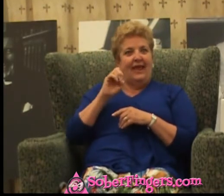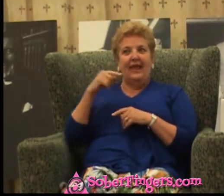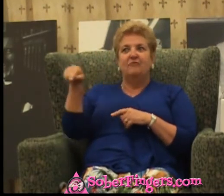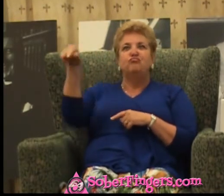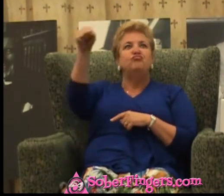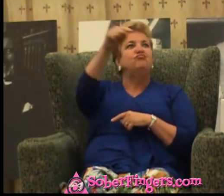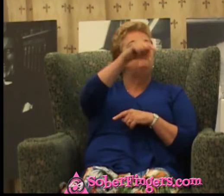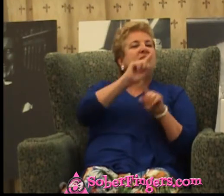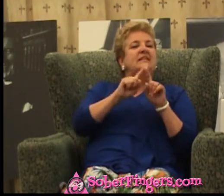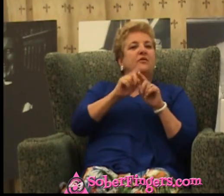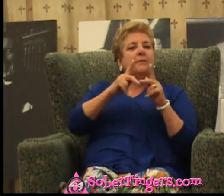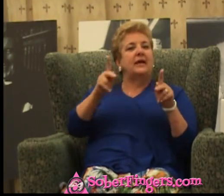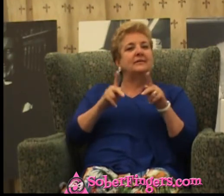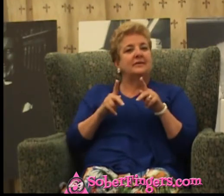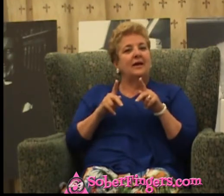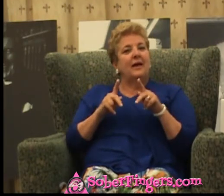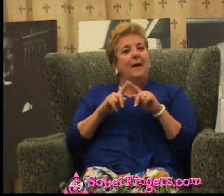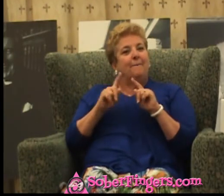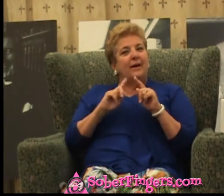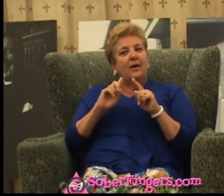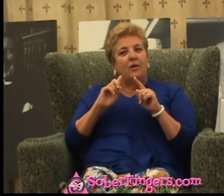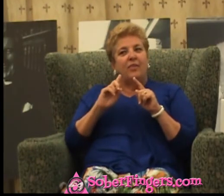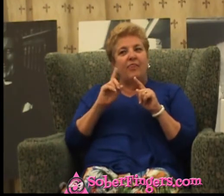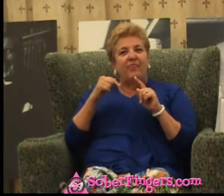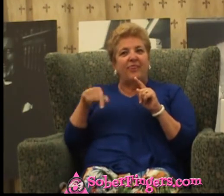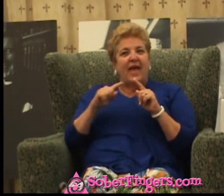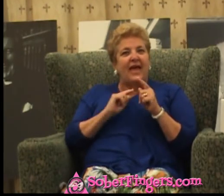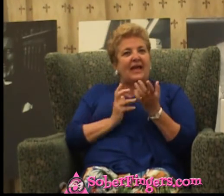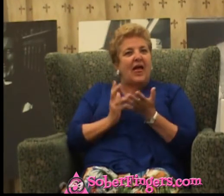are collecting tremendous AA history,